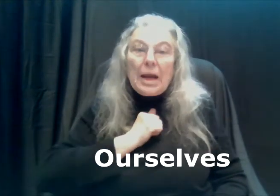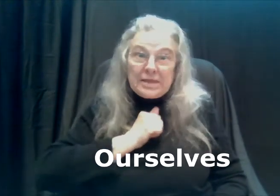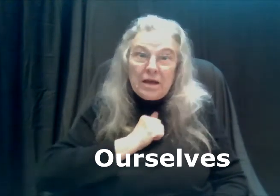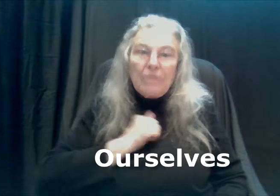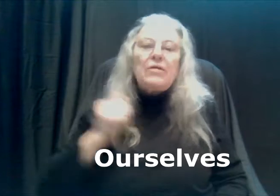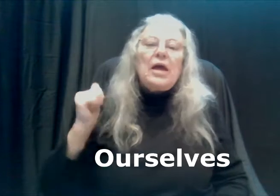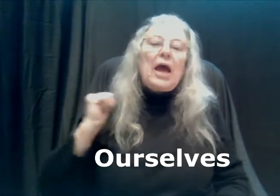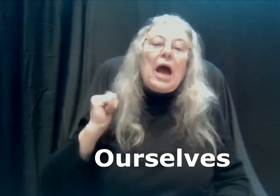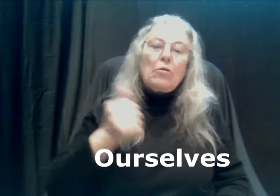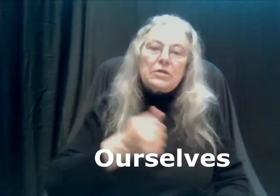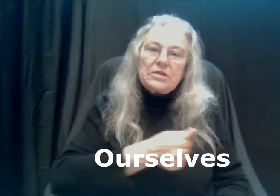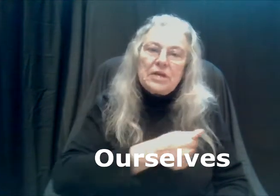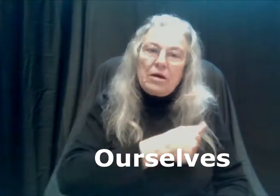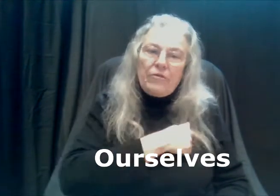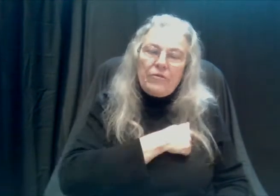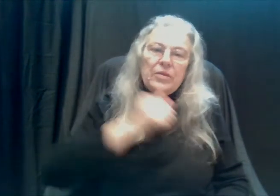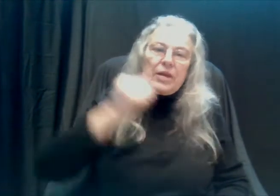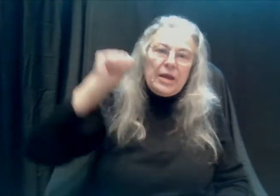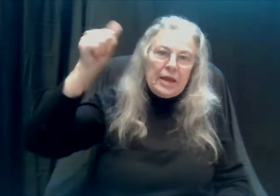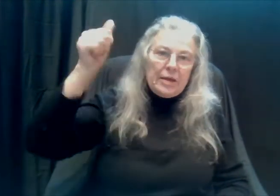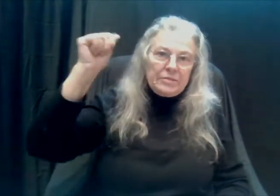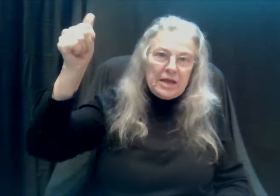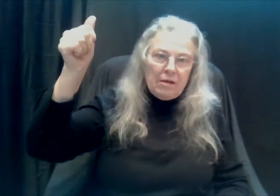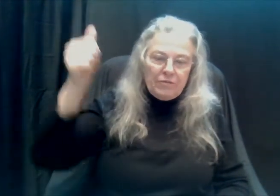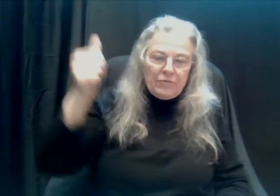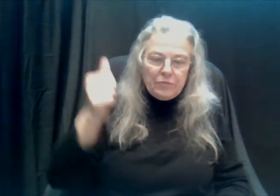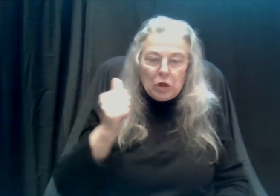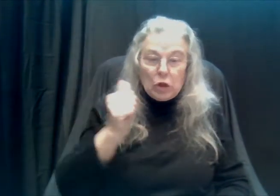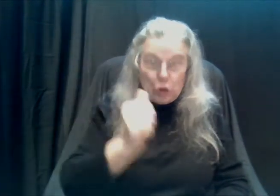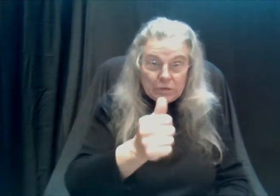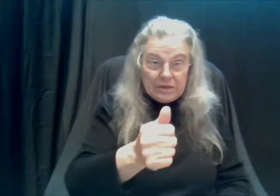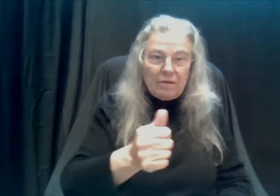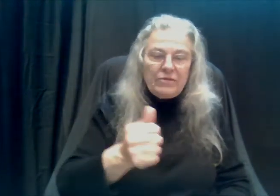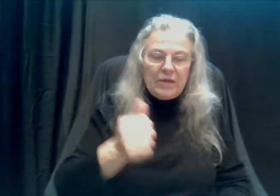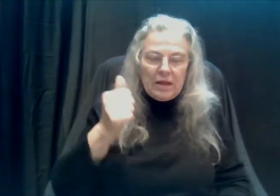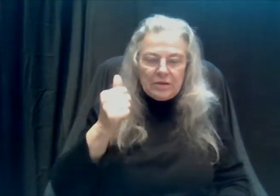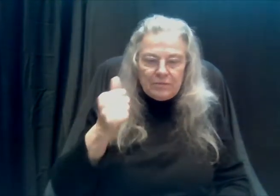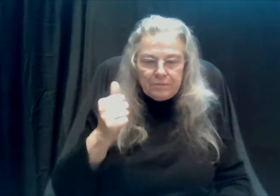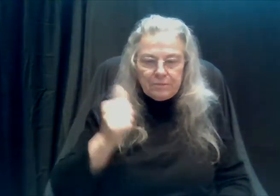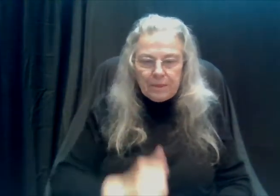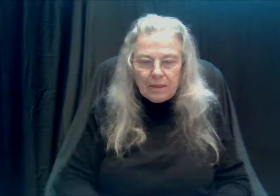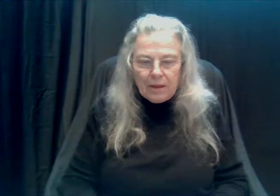Myself, ourself, himself, yourself.